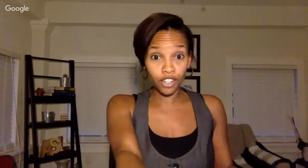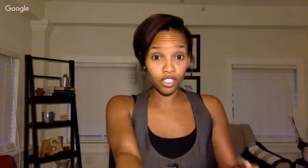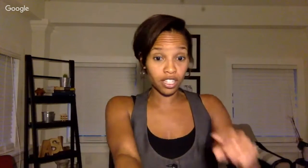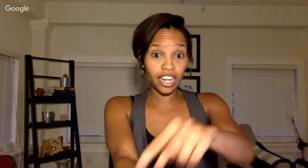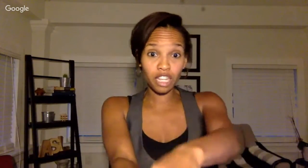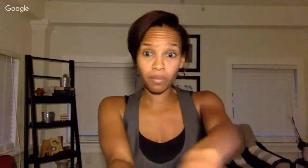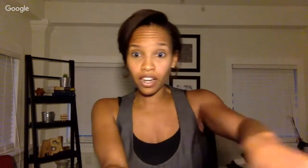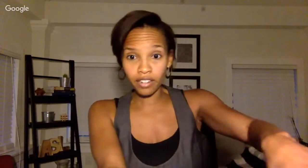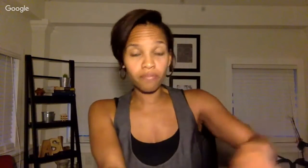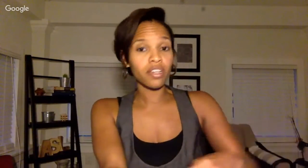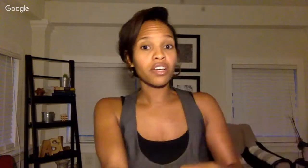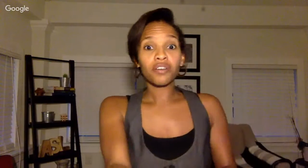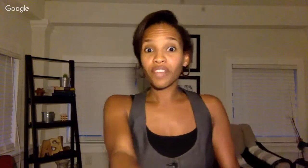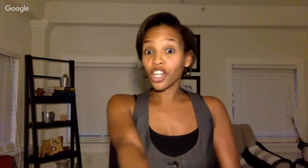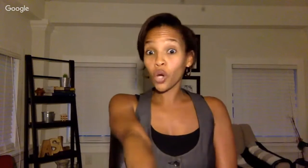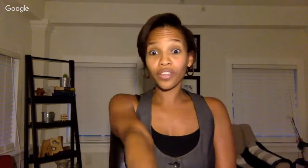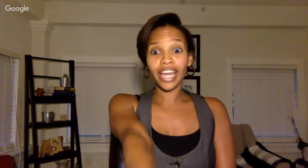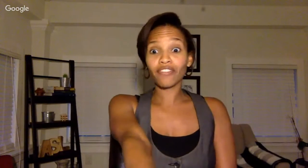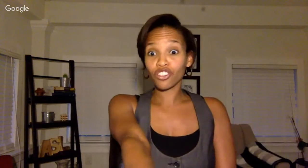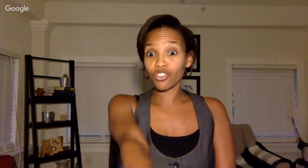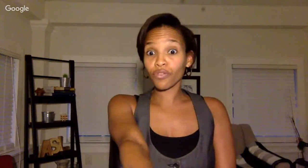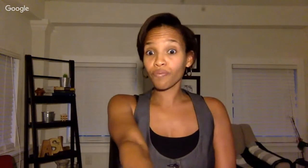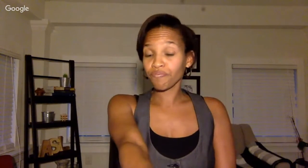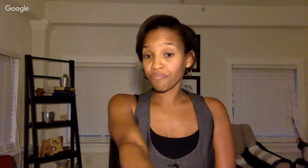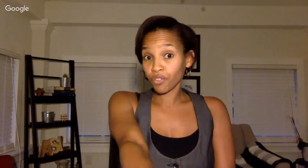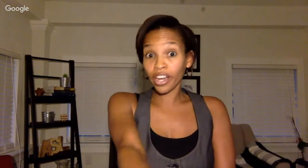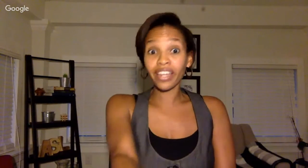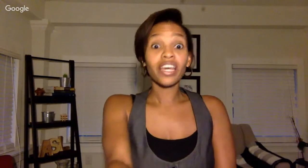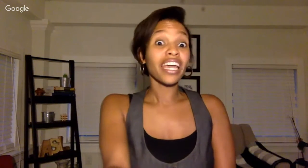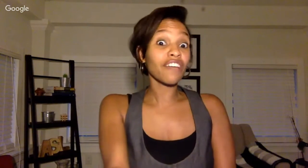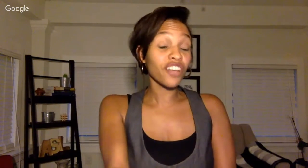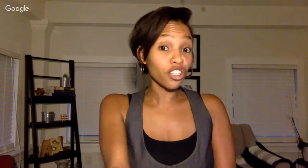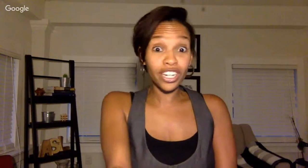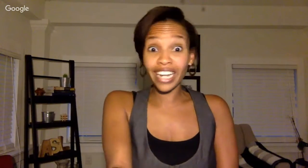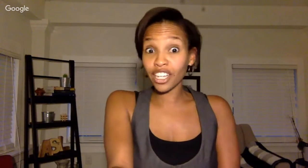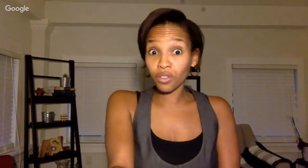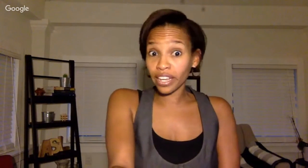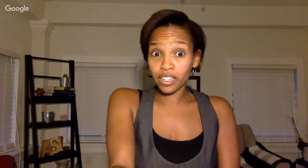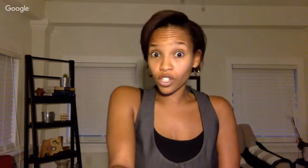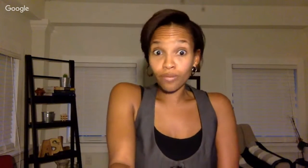a line at the bottom. They know what they have to do, right? If they're looking at you like, so what am I